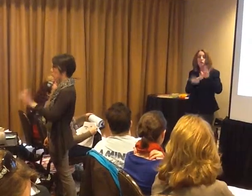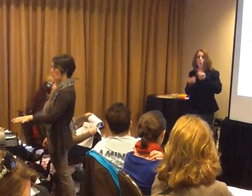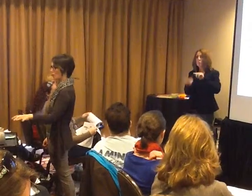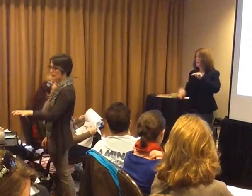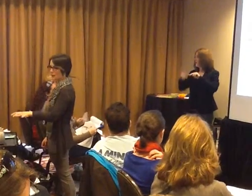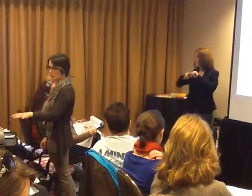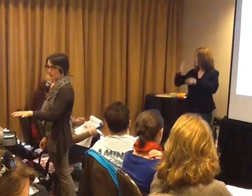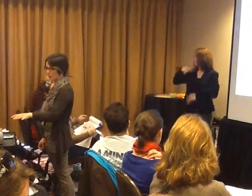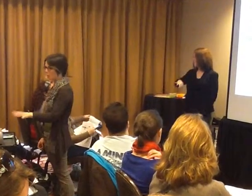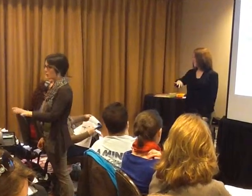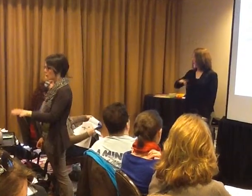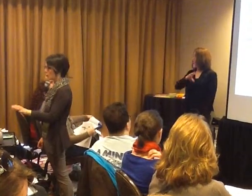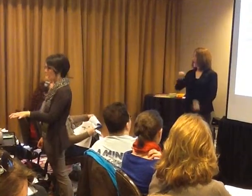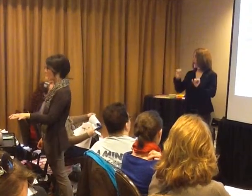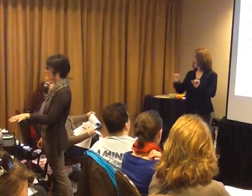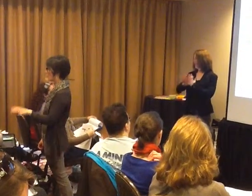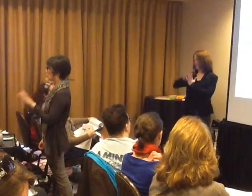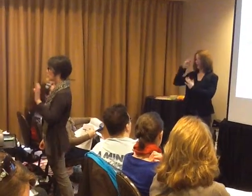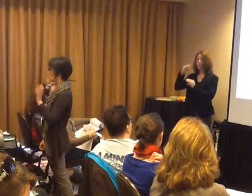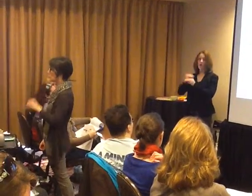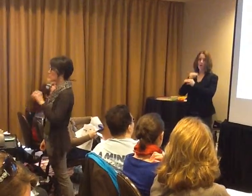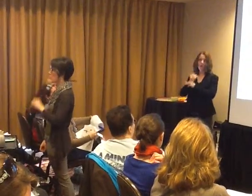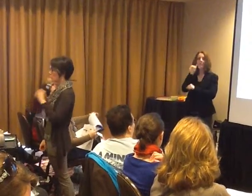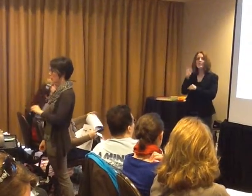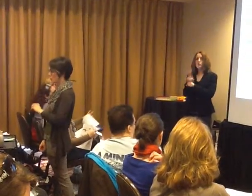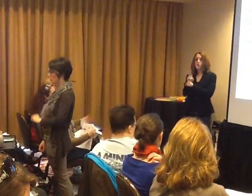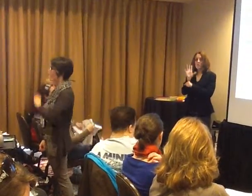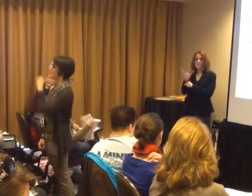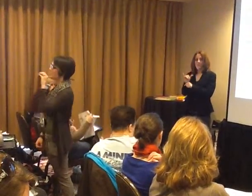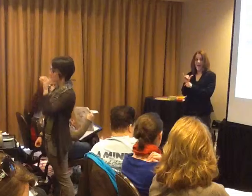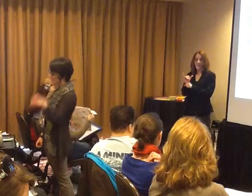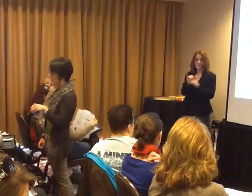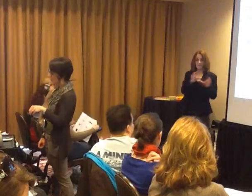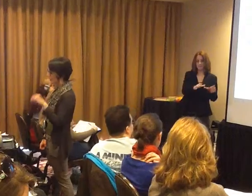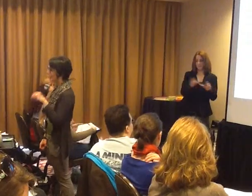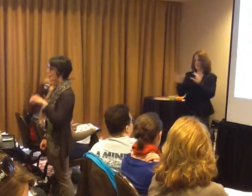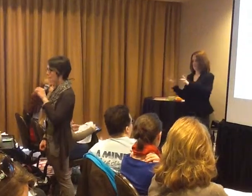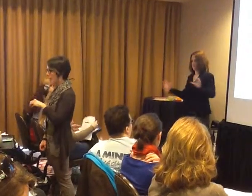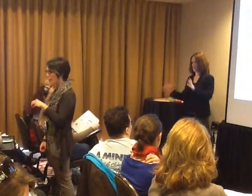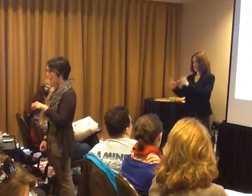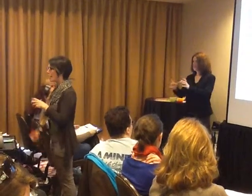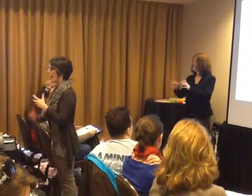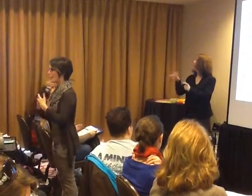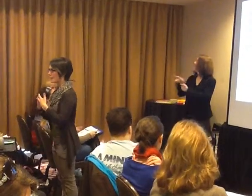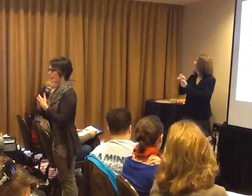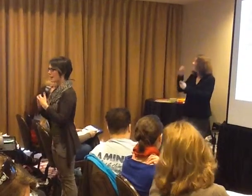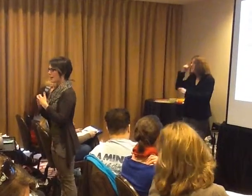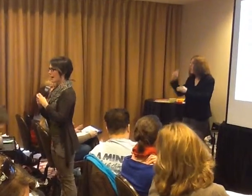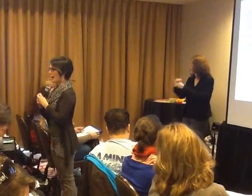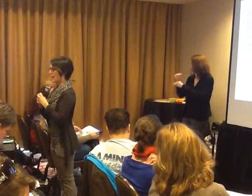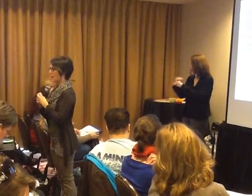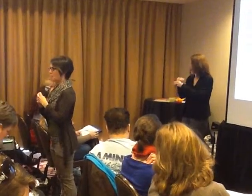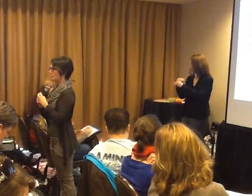their scores and their ability to learn math when we use that strategy specifically in math. I